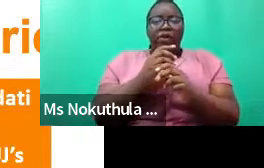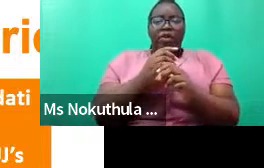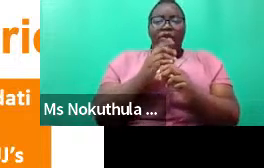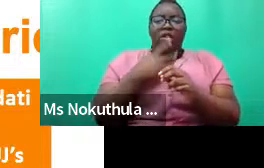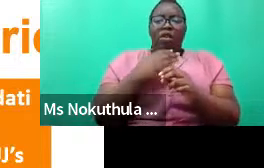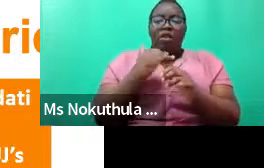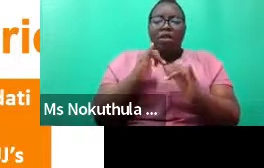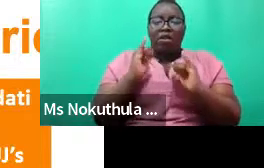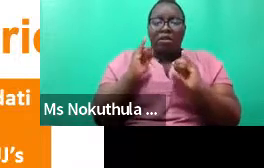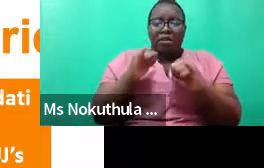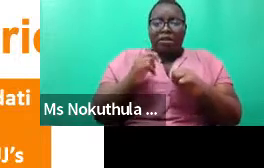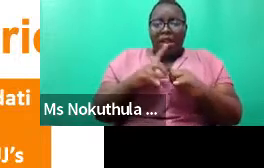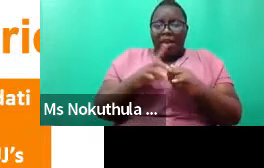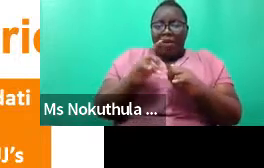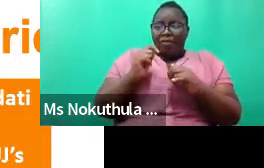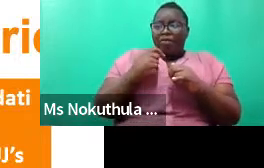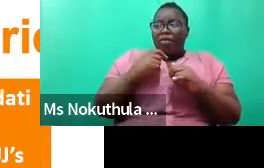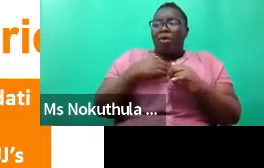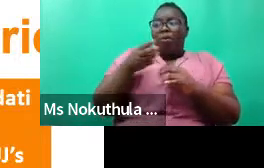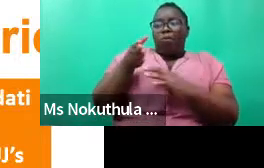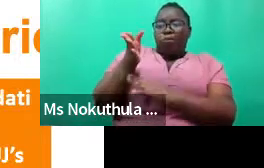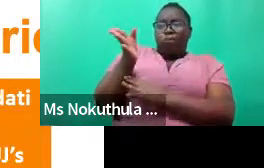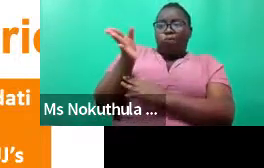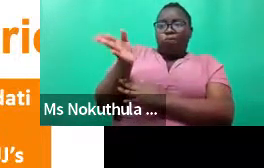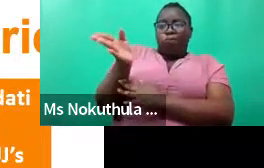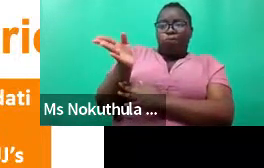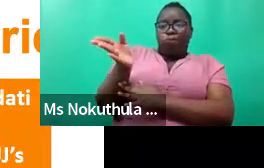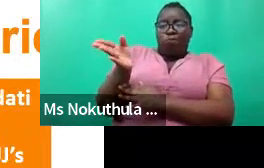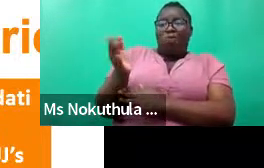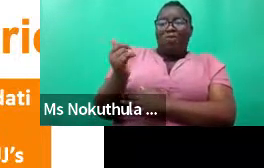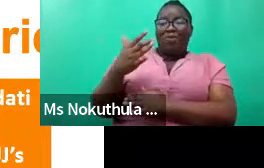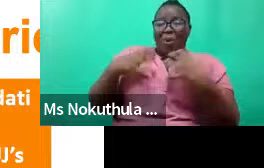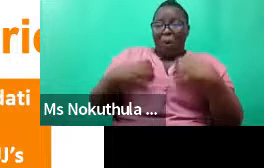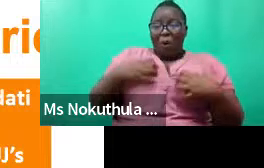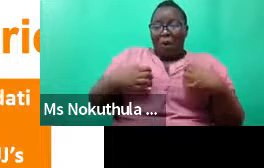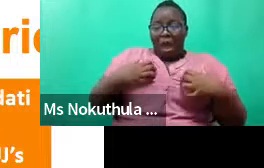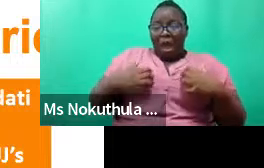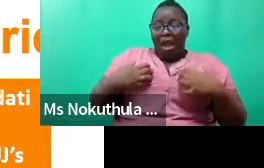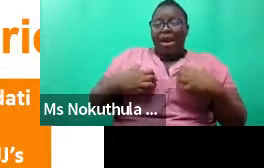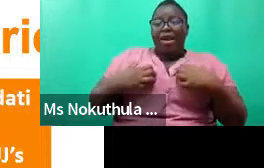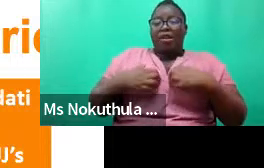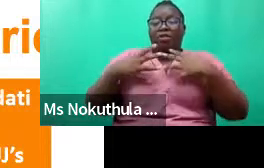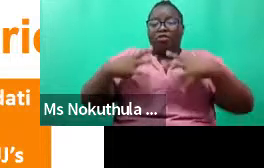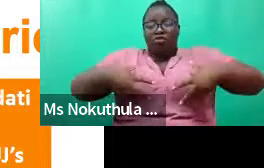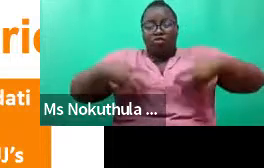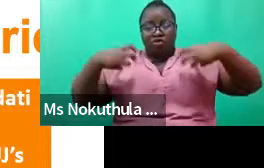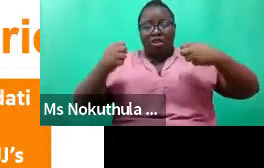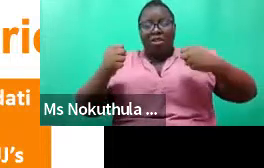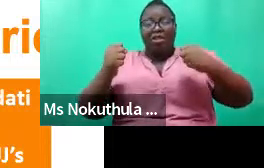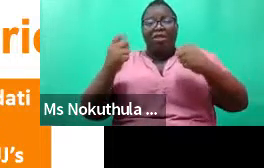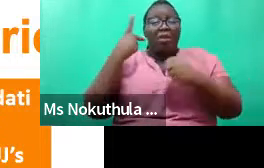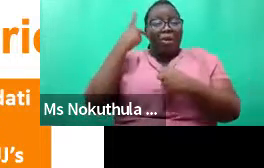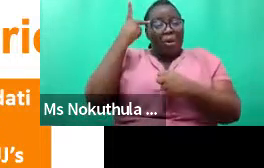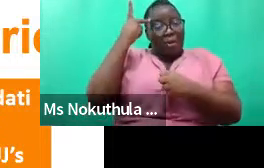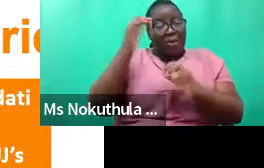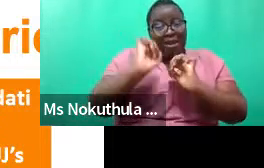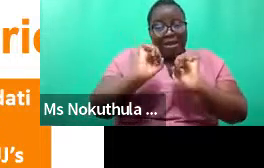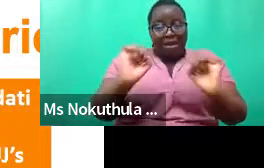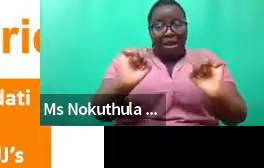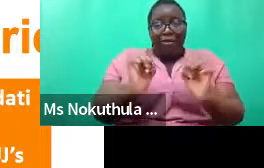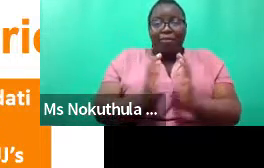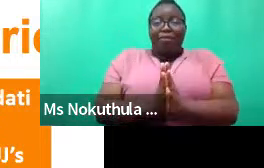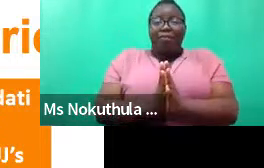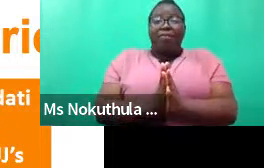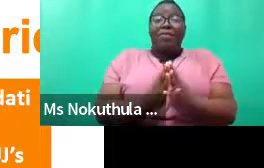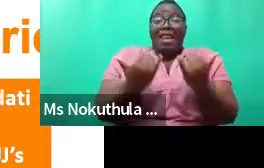attend the session. Some raised that they didn't want to worry and stress their parent that they're not coping with COVID-19. So online